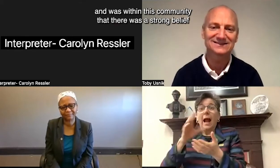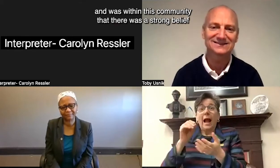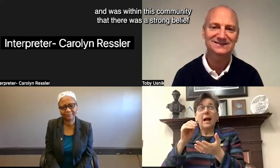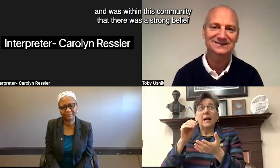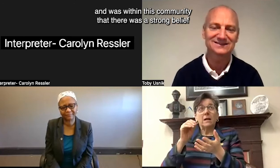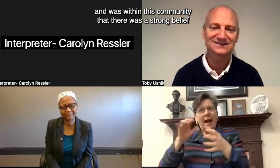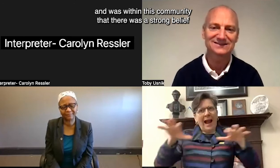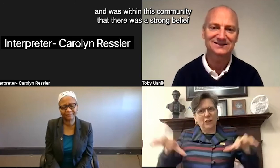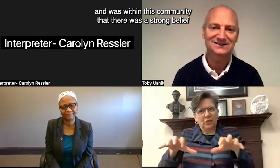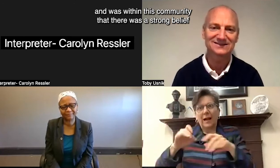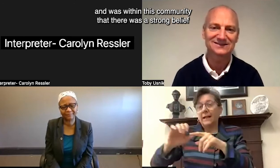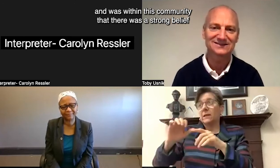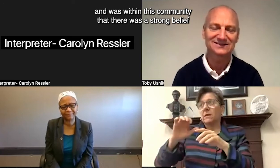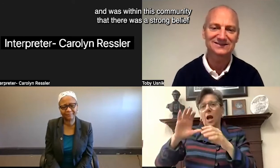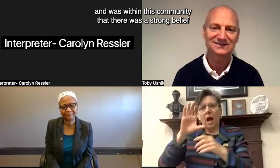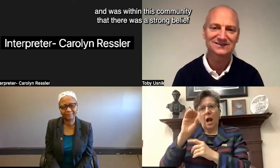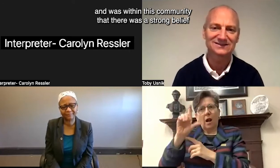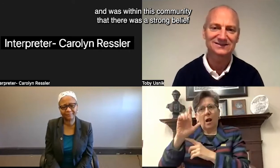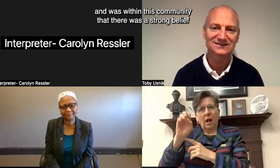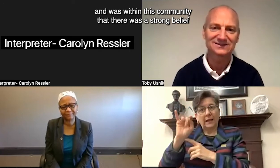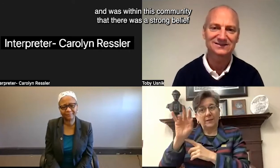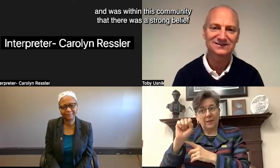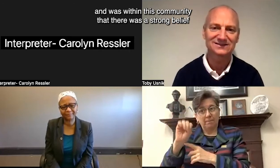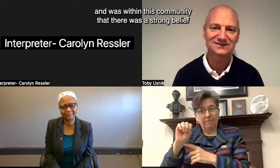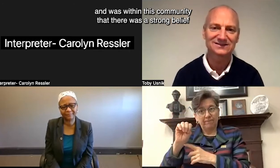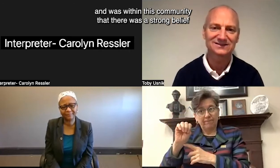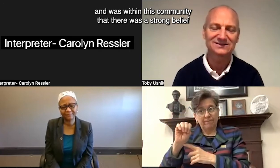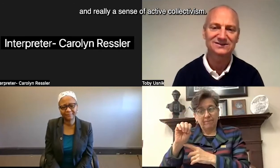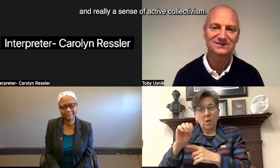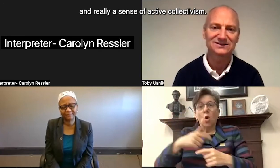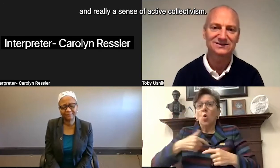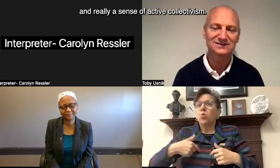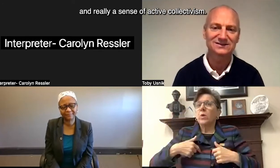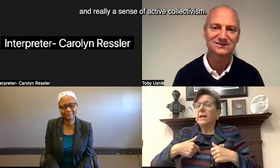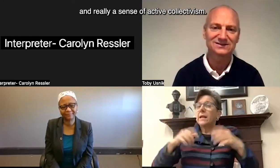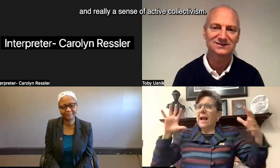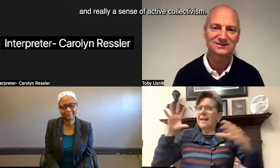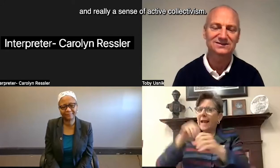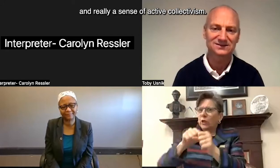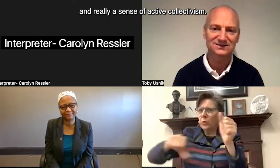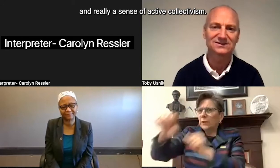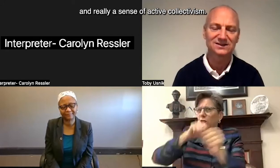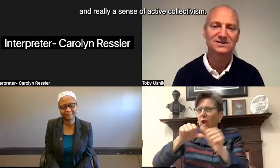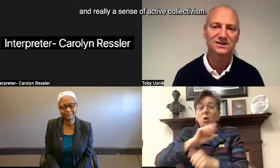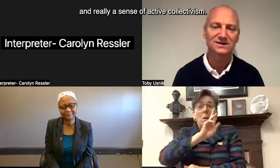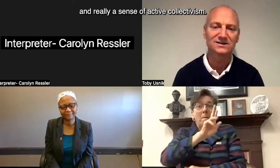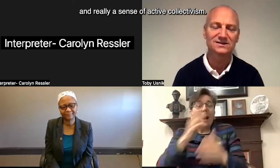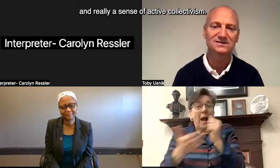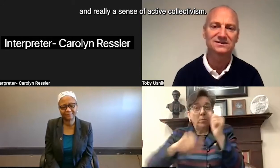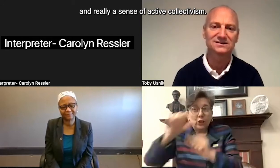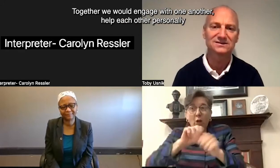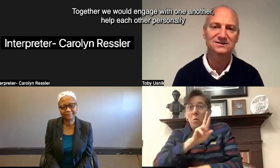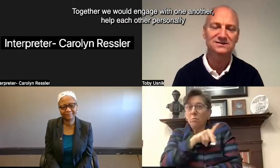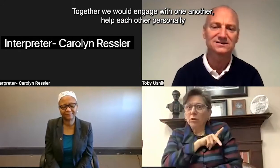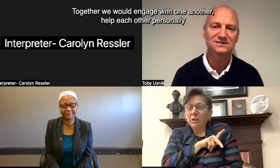within this community that there was a strong belief and really a sense of active collectivism together. We would